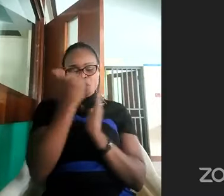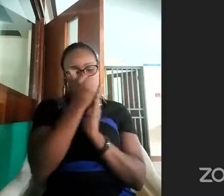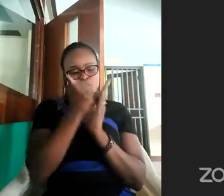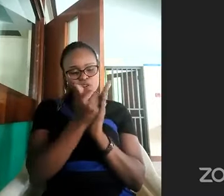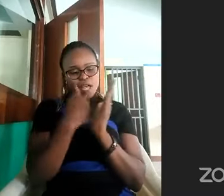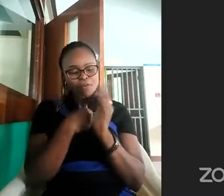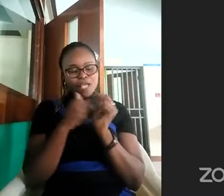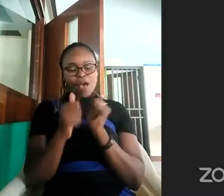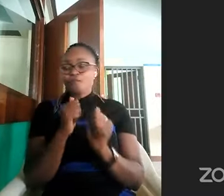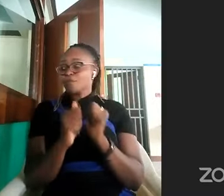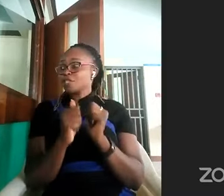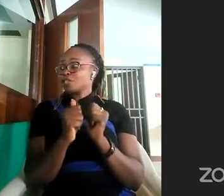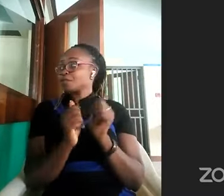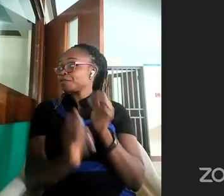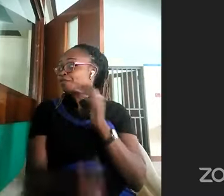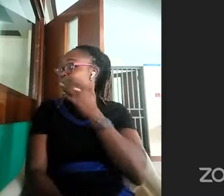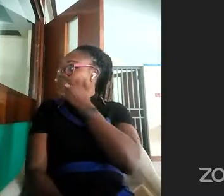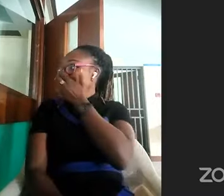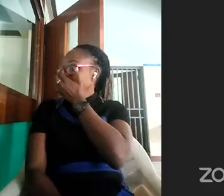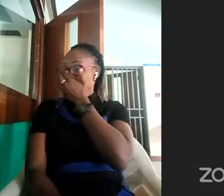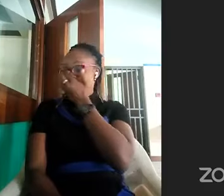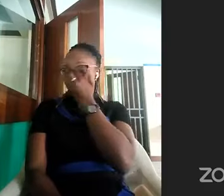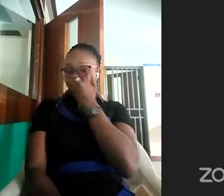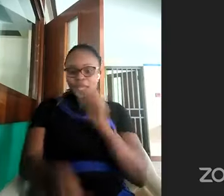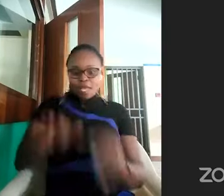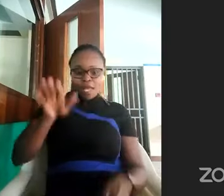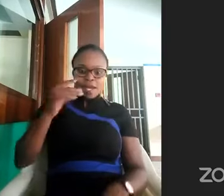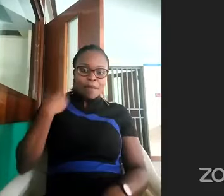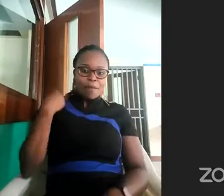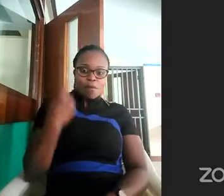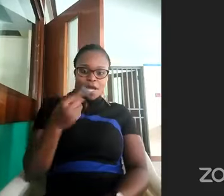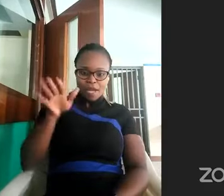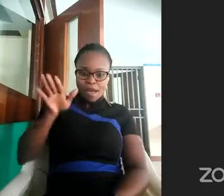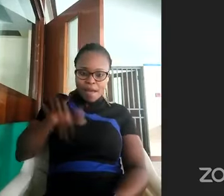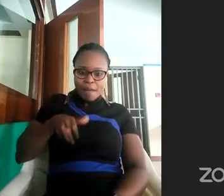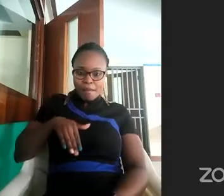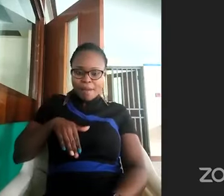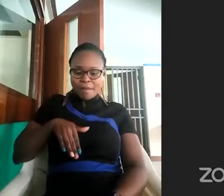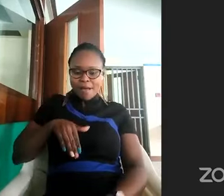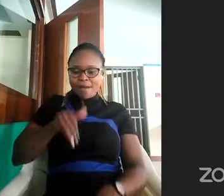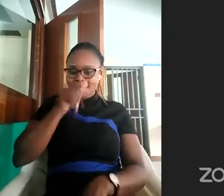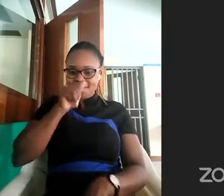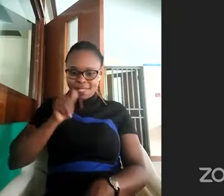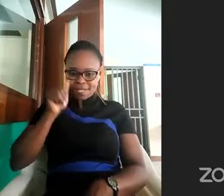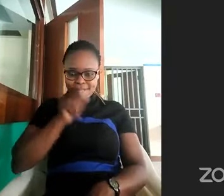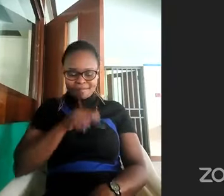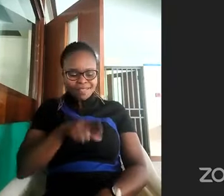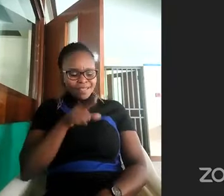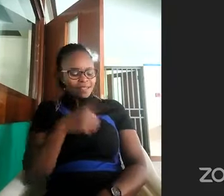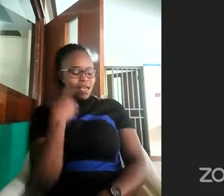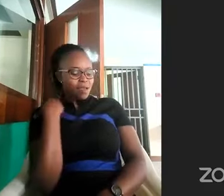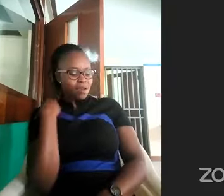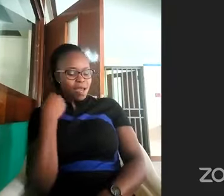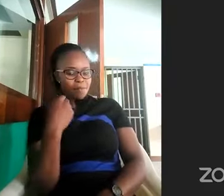8 counties are, one is Mama Siri. Mama Siri is a toll-free number that a woman with disability can call